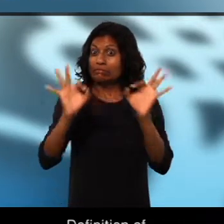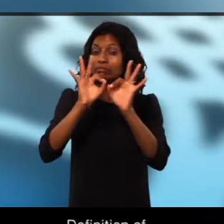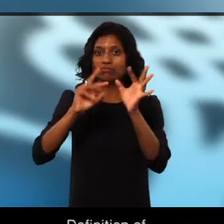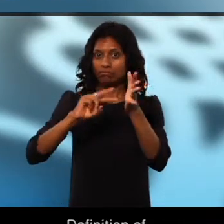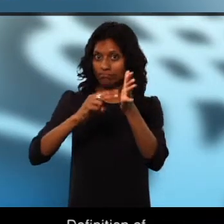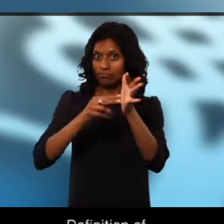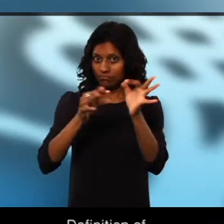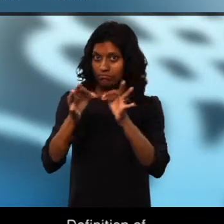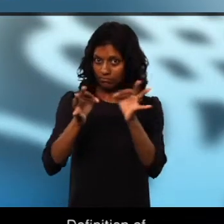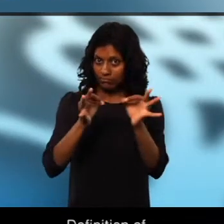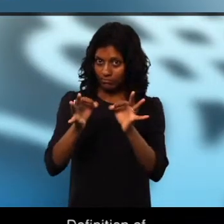Definition of key terms.